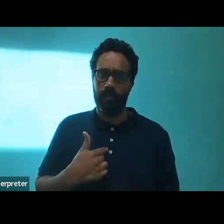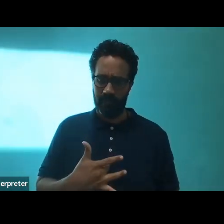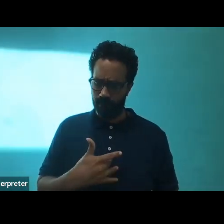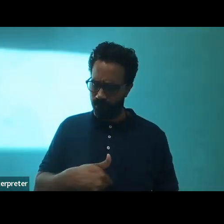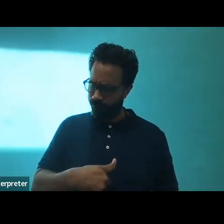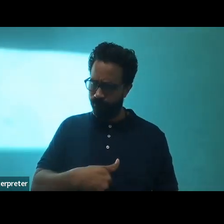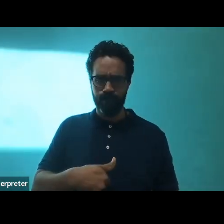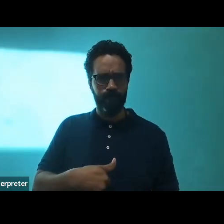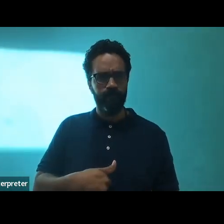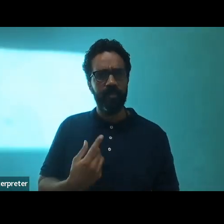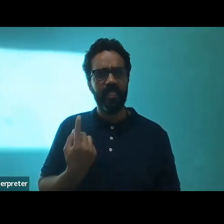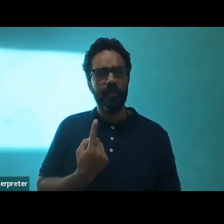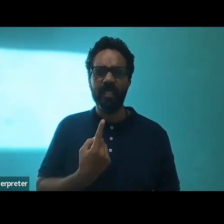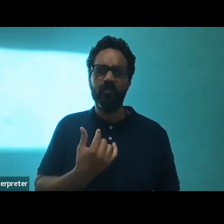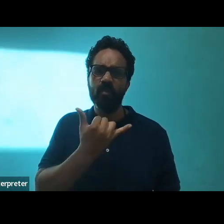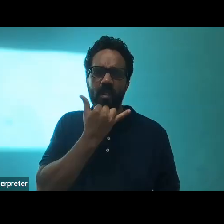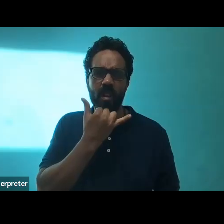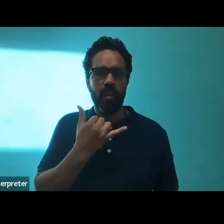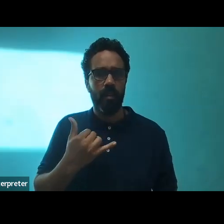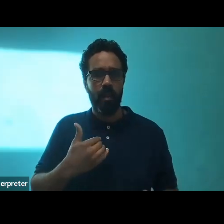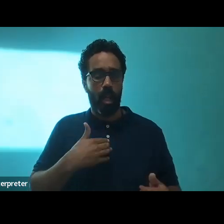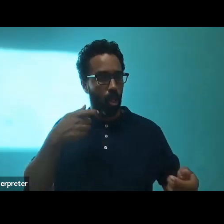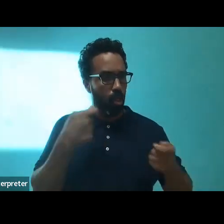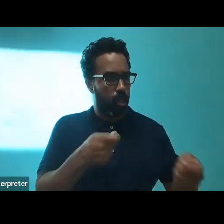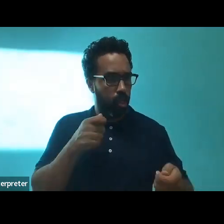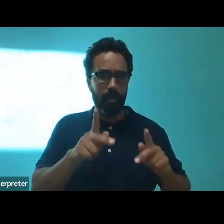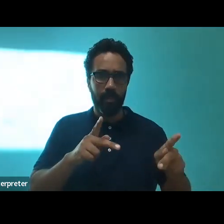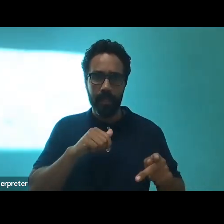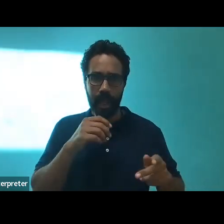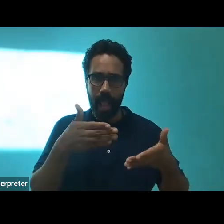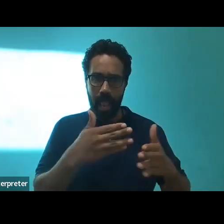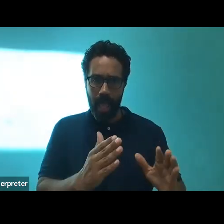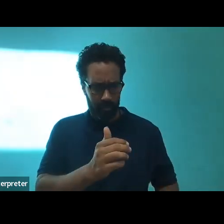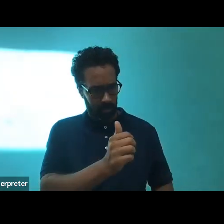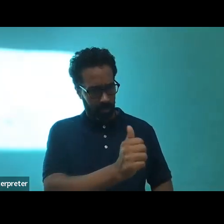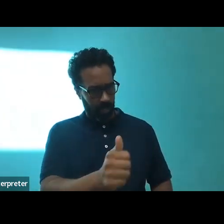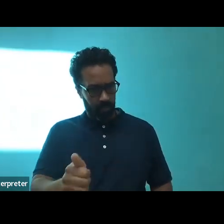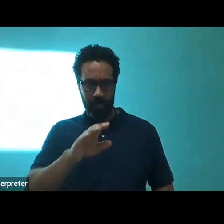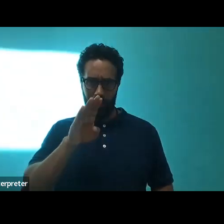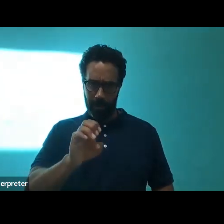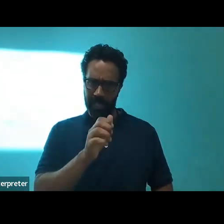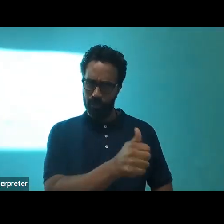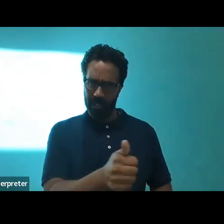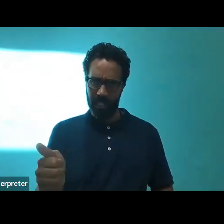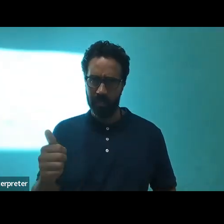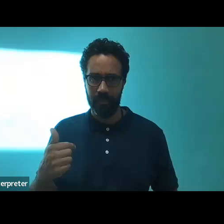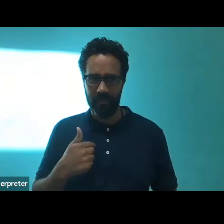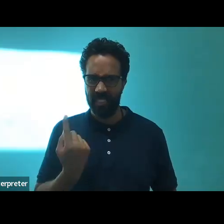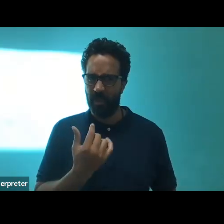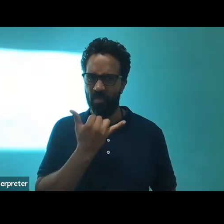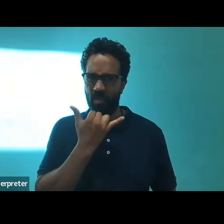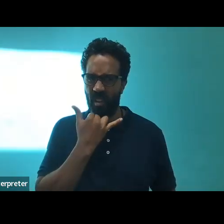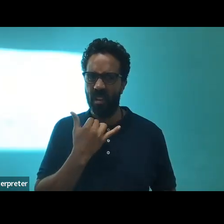disturbing about not allowing people to be who they wanted to be. And I knew that the nursing